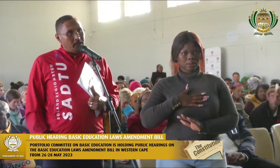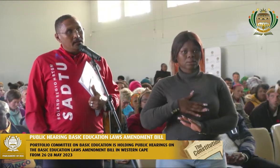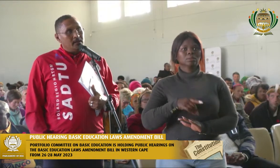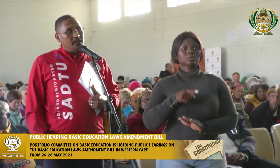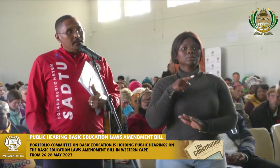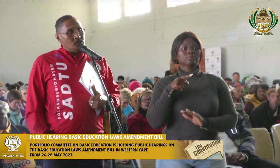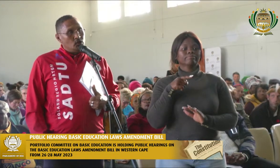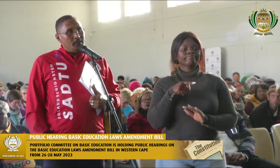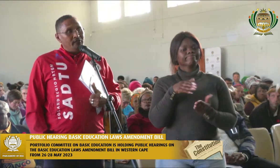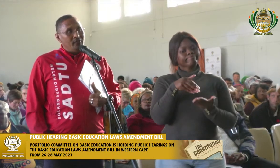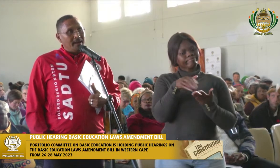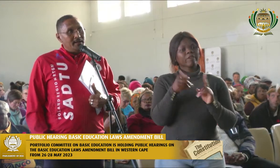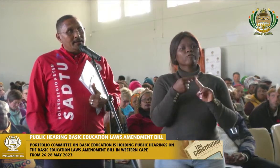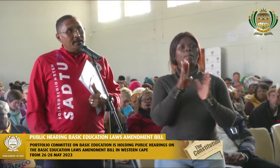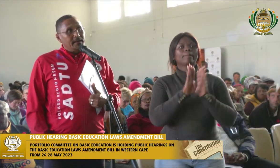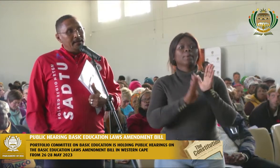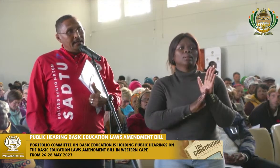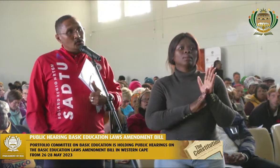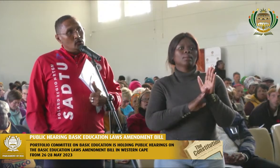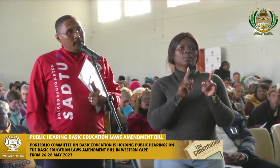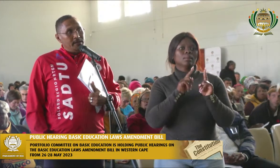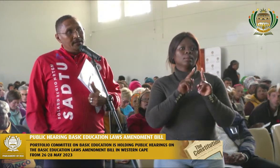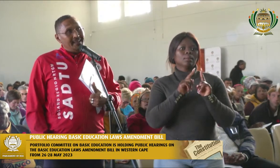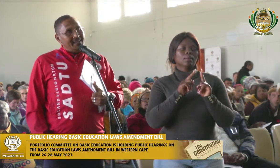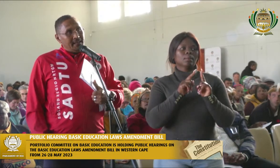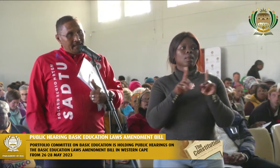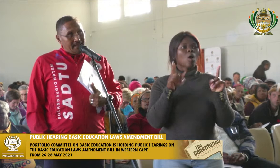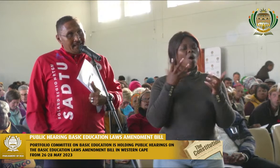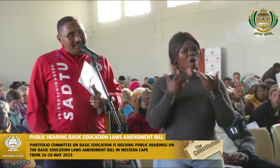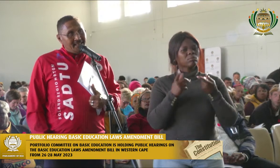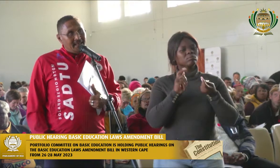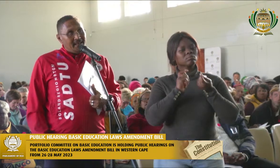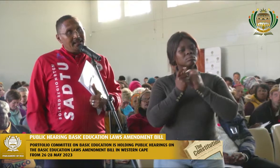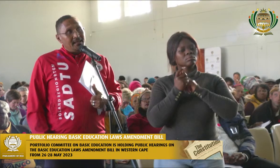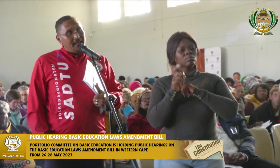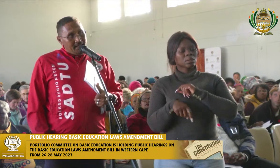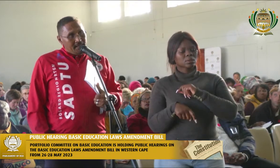in this bill. It should be refined, and there should be an